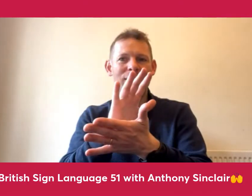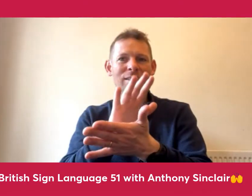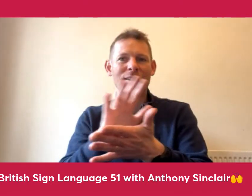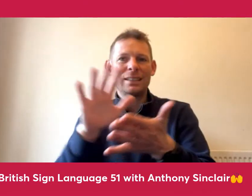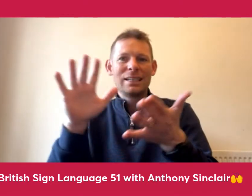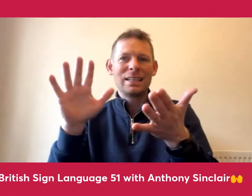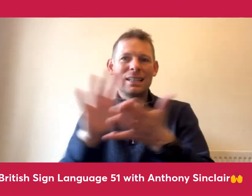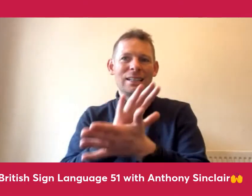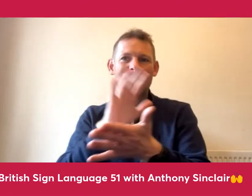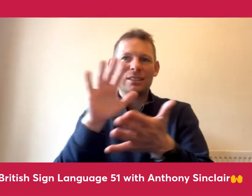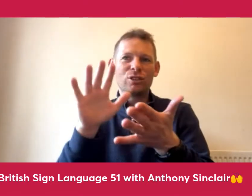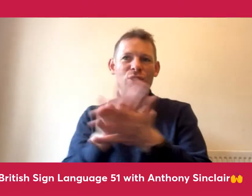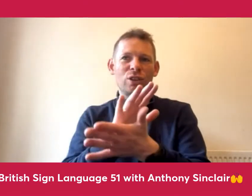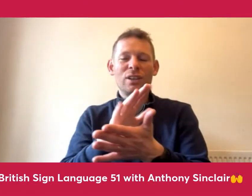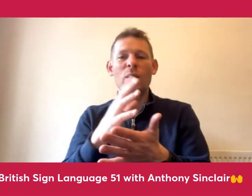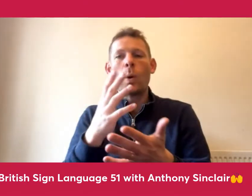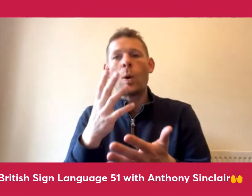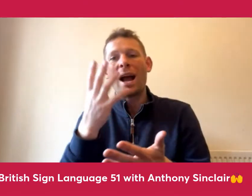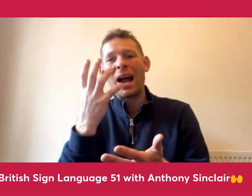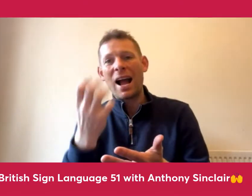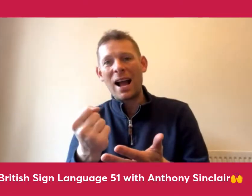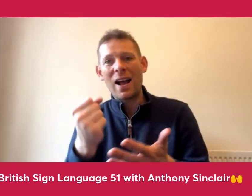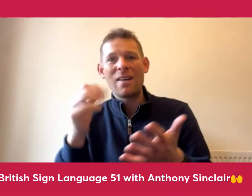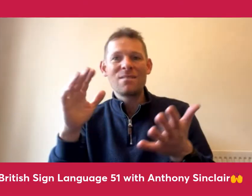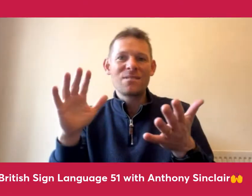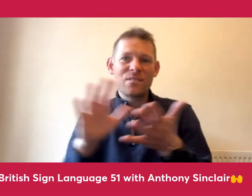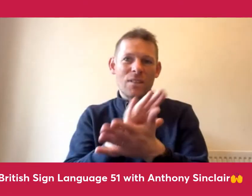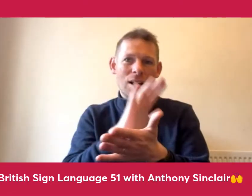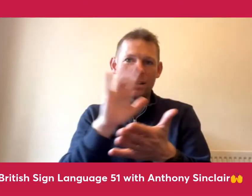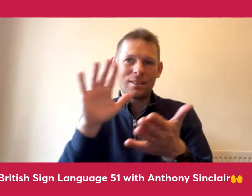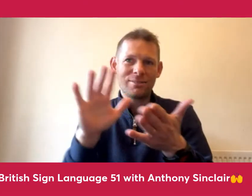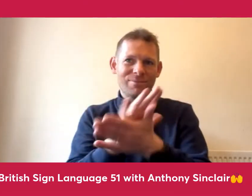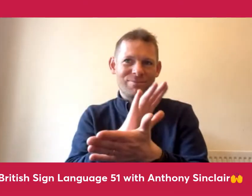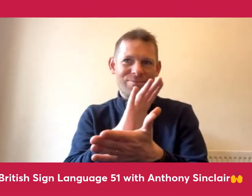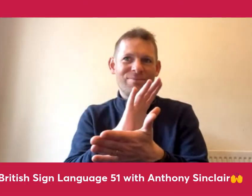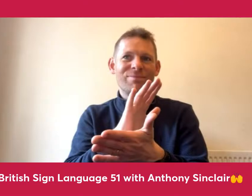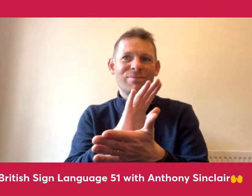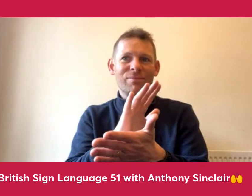Enjoy, and we want to enjoy our holiday or have fun,